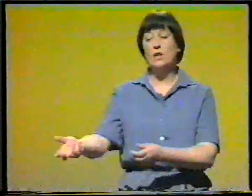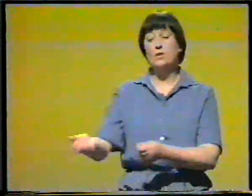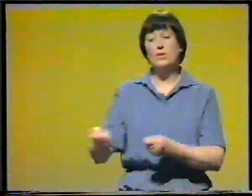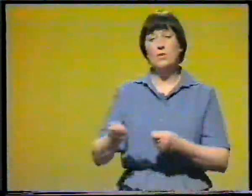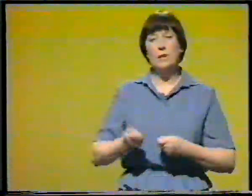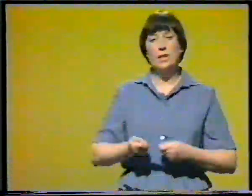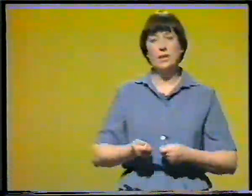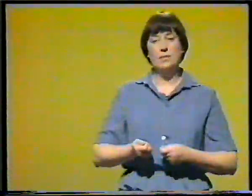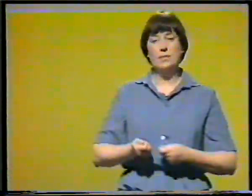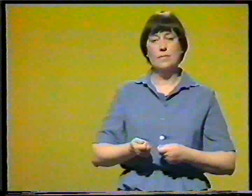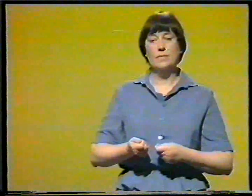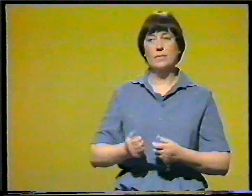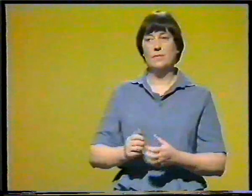To bring.